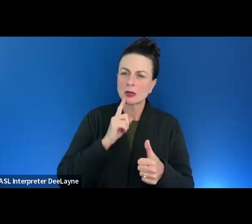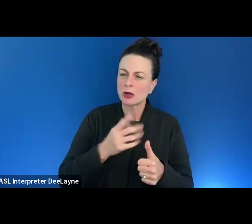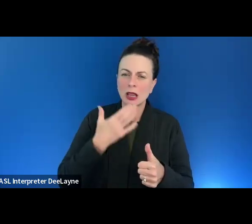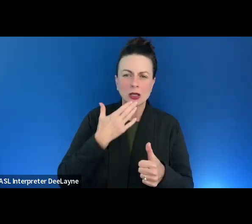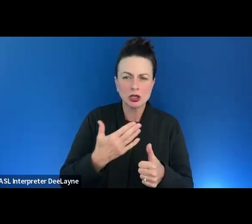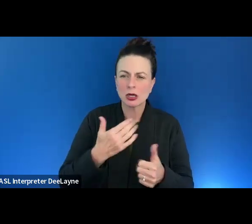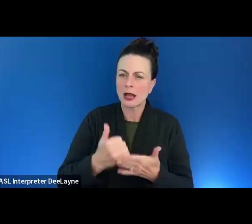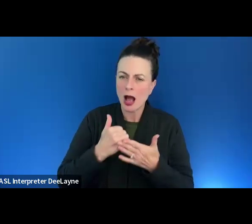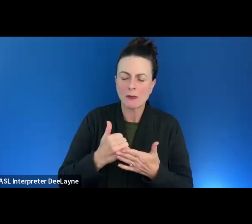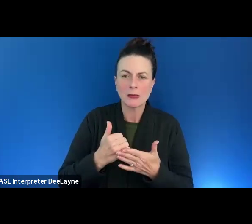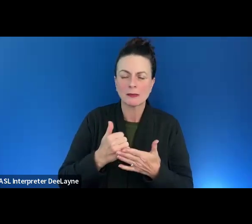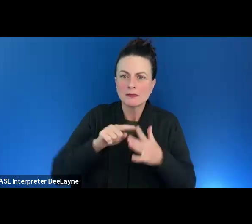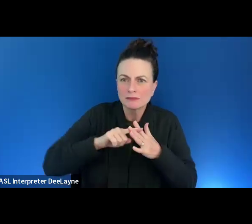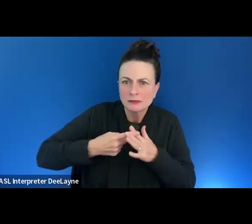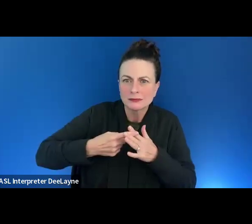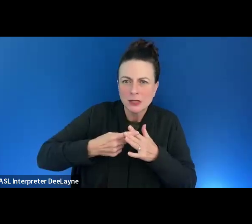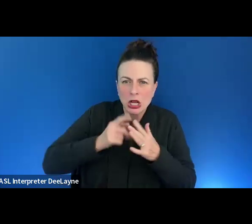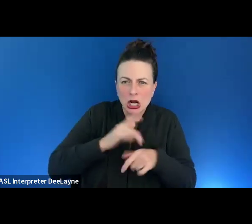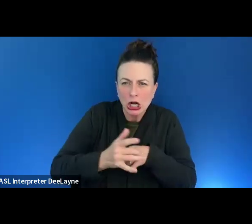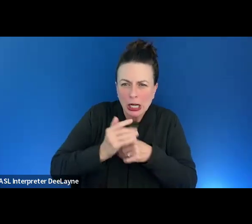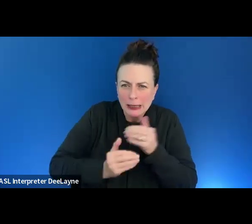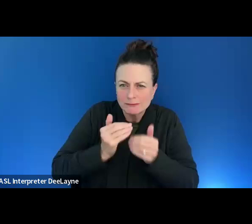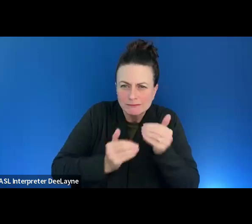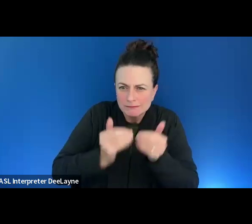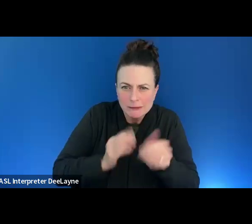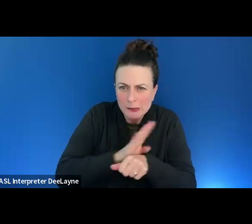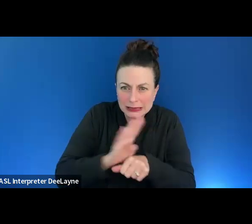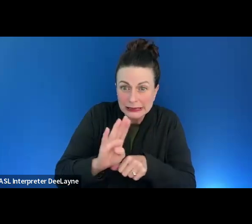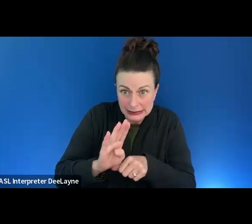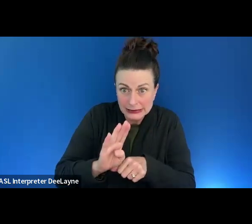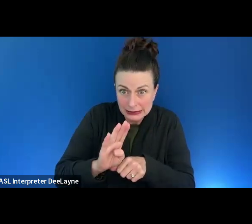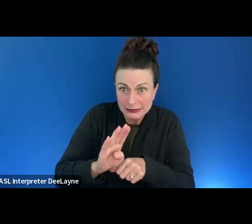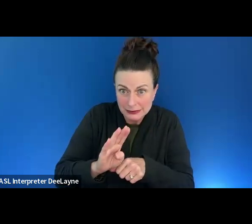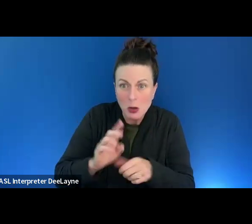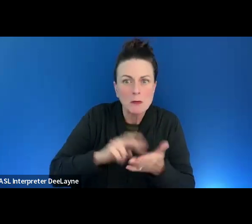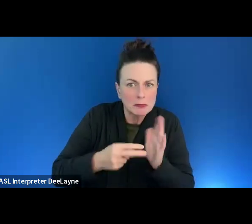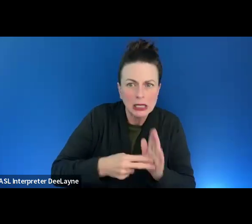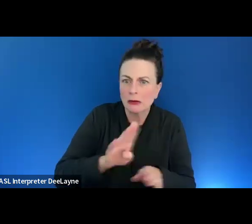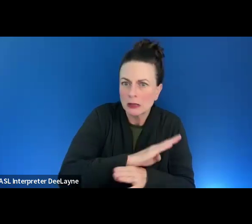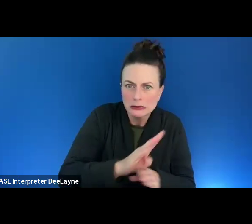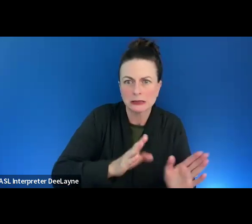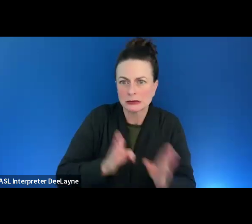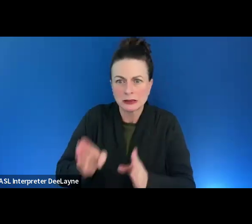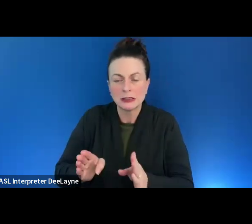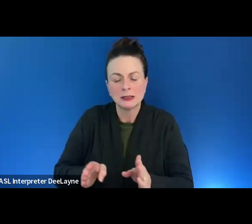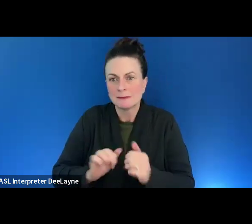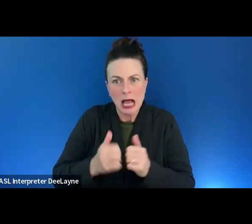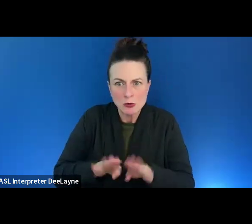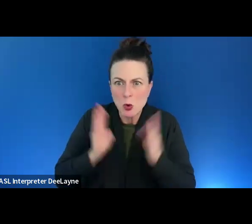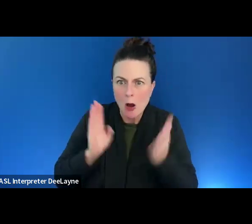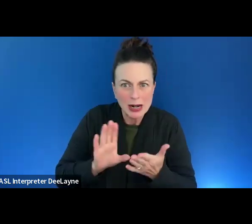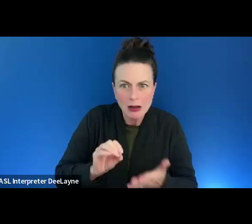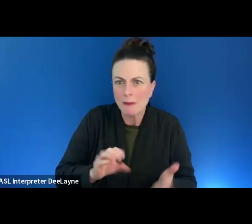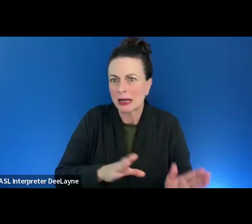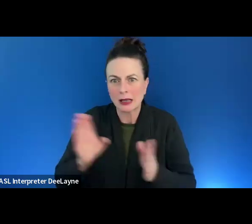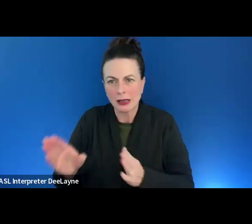good at helping me in my initial stages of the business, understanding what a business was, how to open a